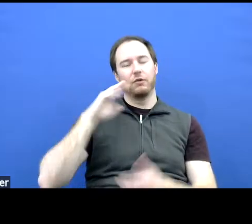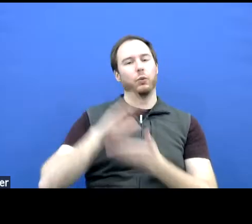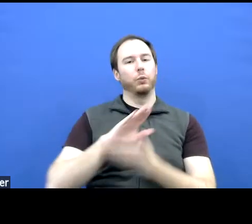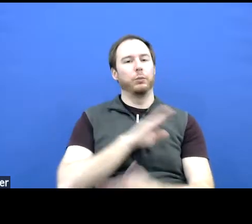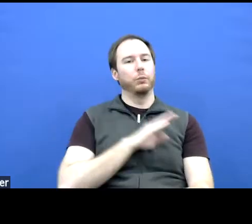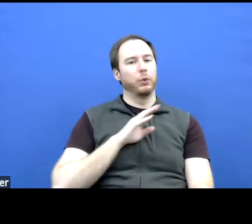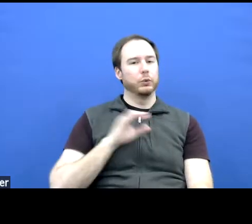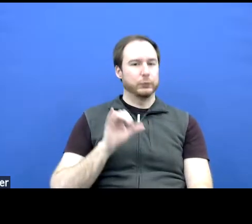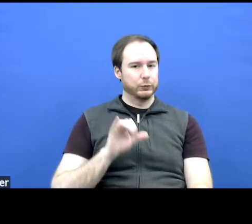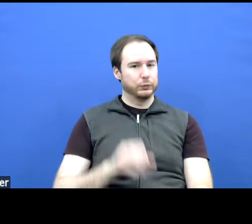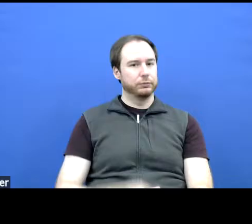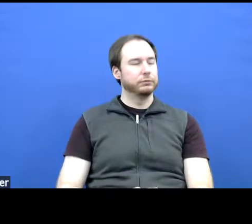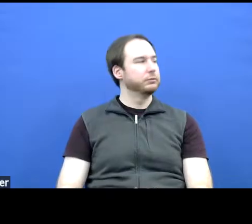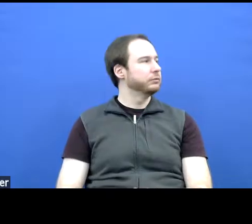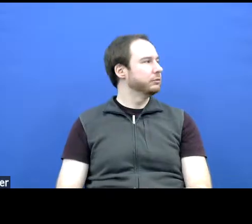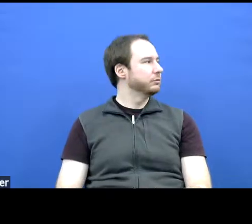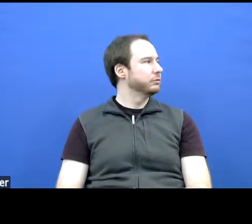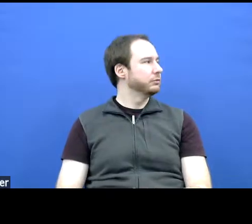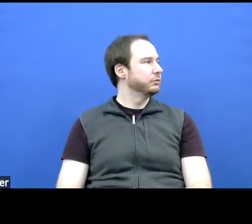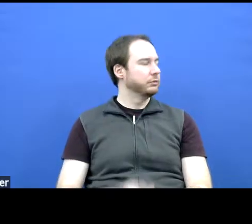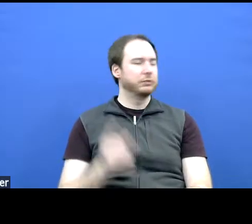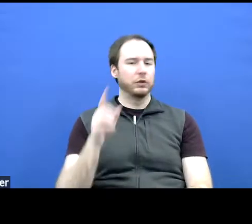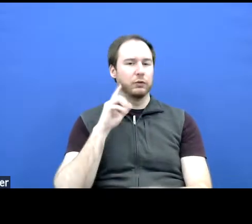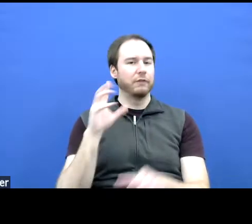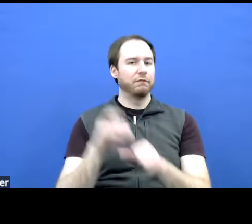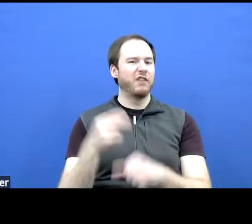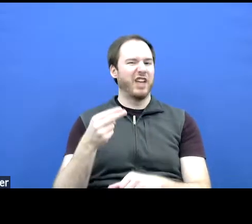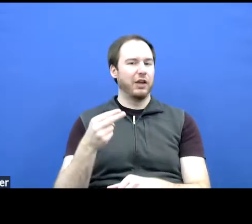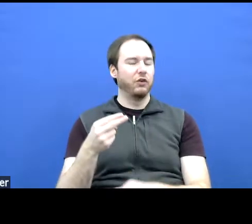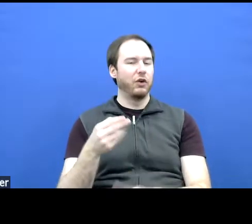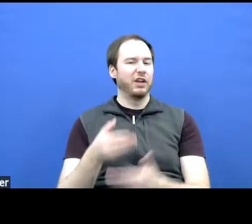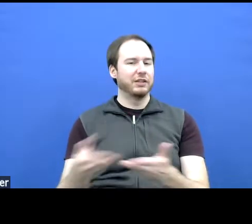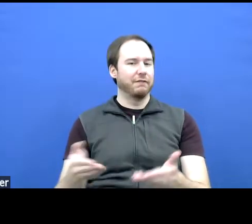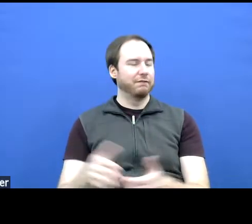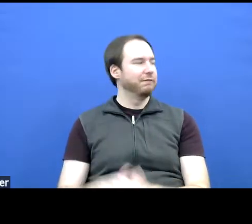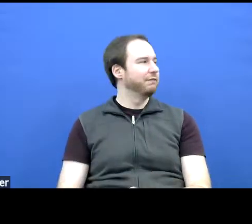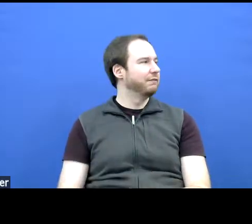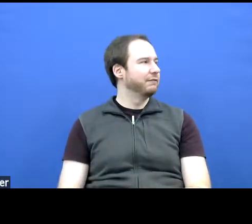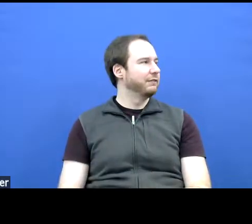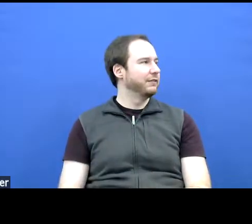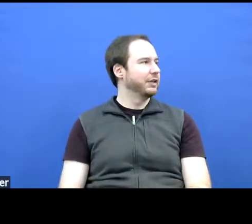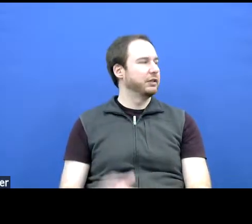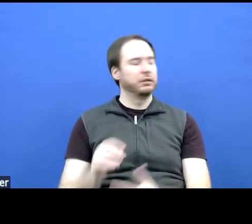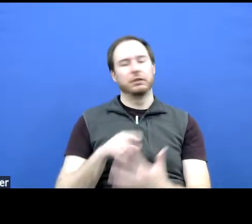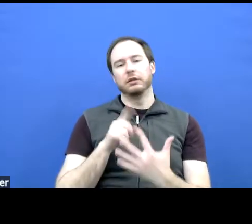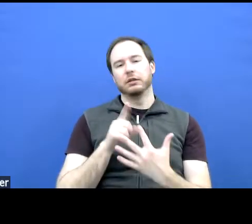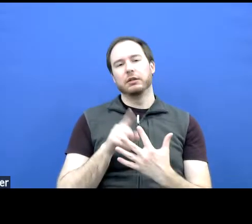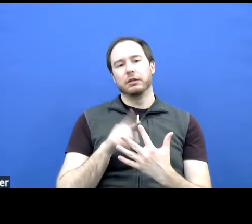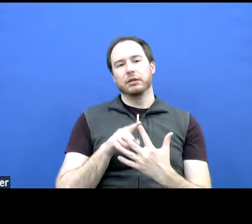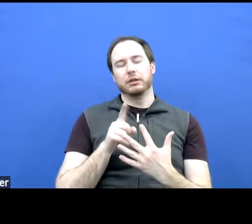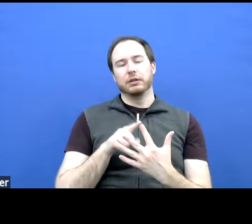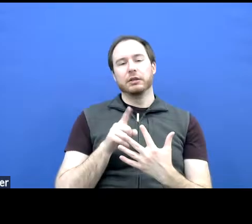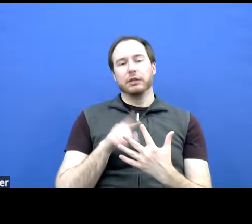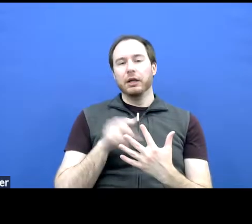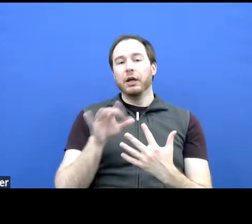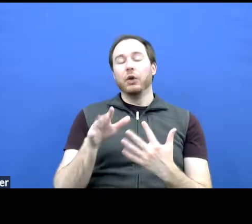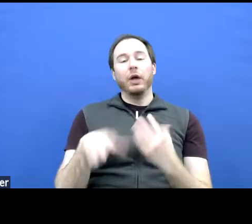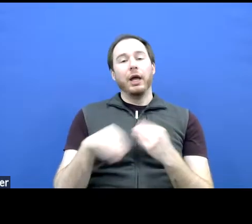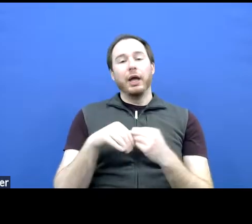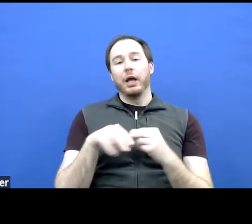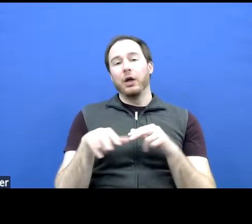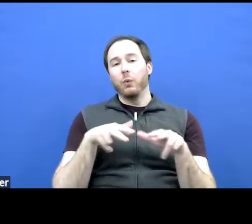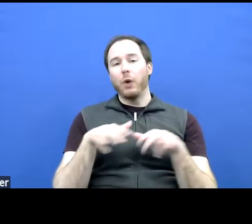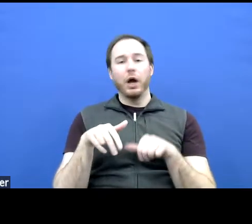Yes. Yeah. So he's Yeah. very involved in Henrietta still. And along with those like walking trails, you might